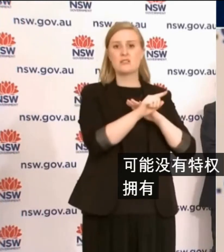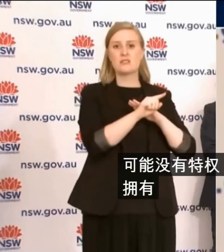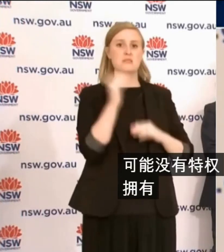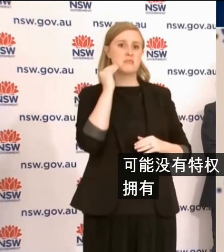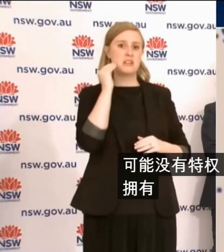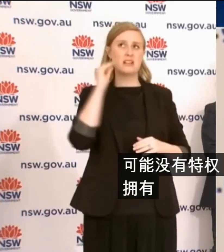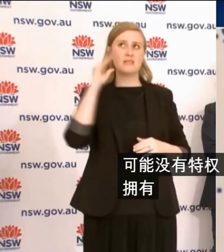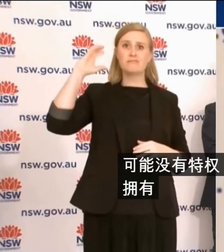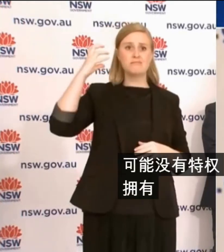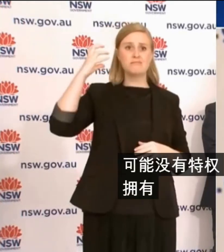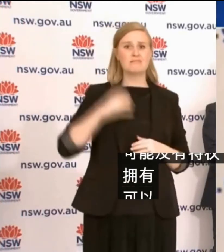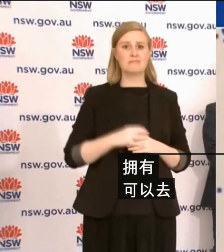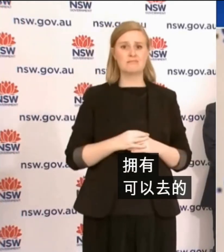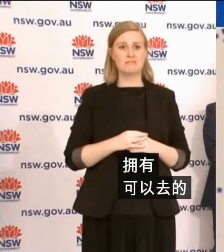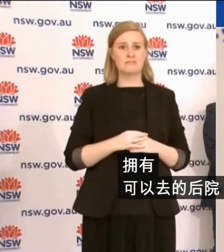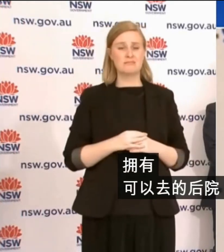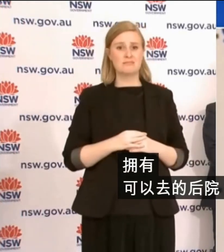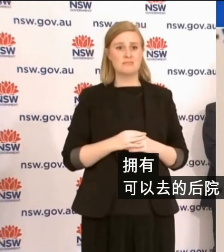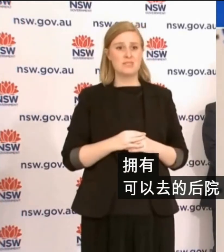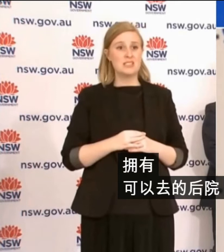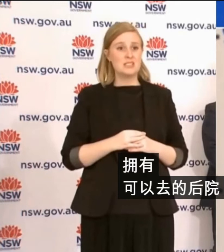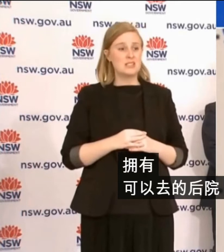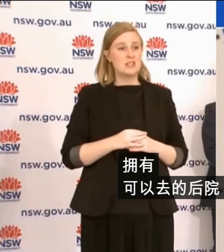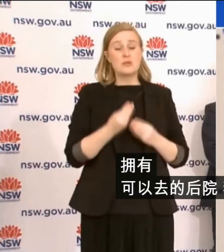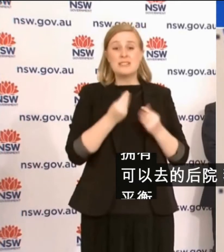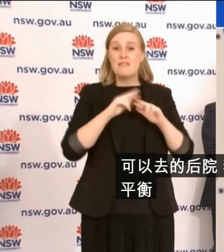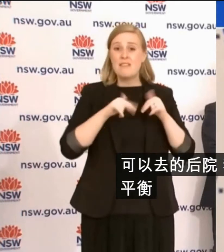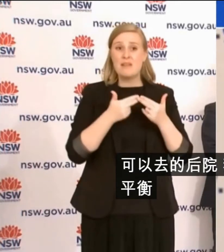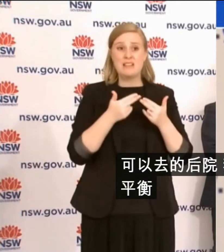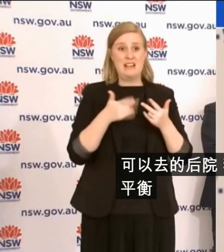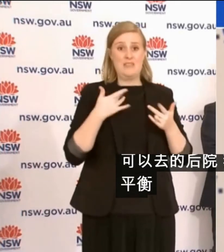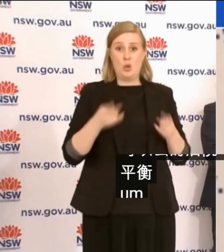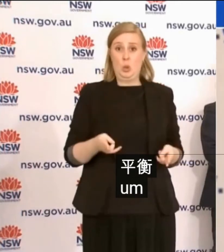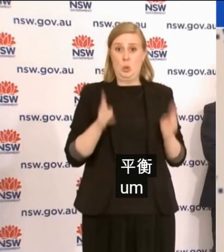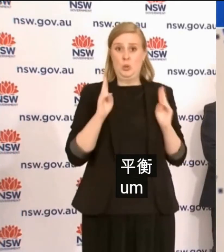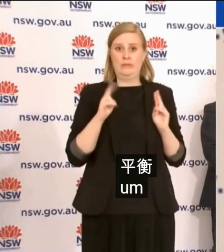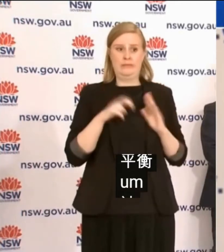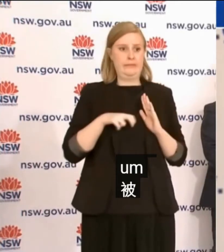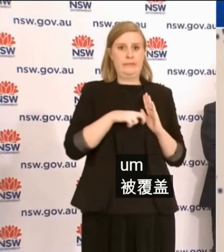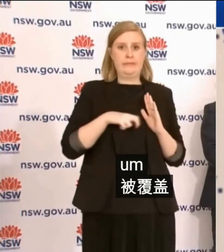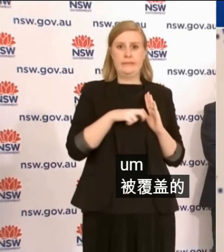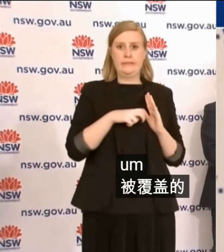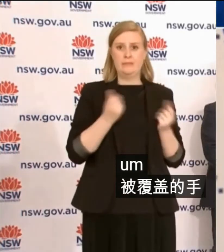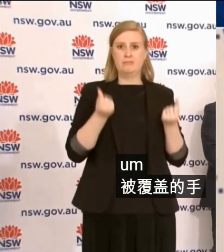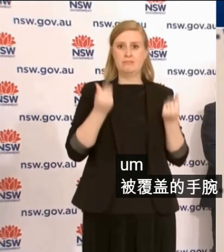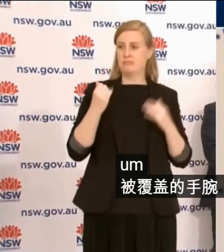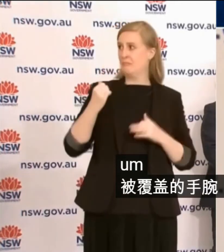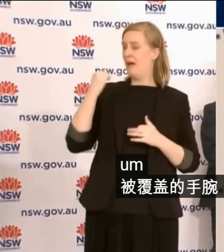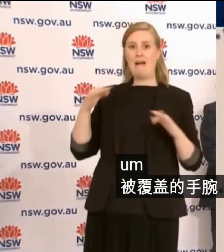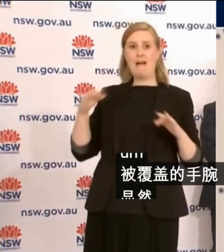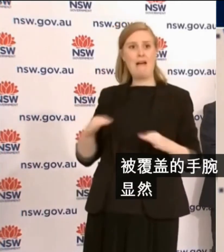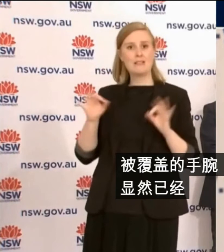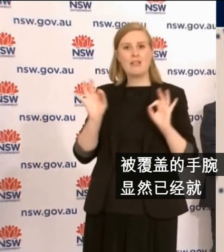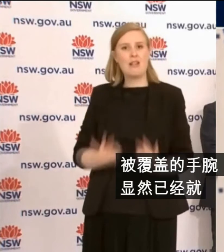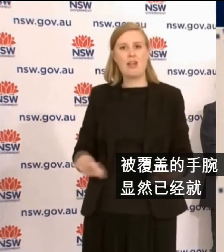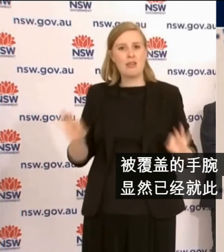a backyard that they can go to. I think we have to balance COVID risks with compassion.